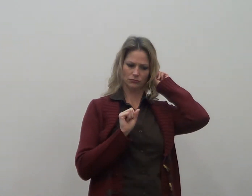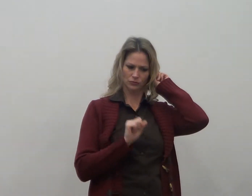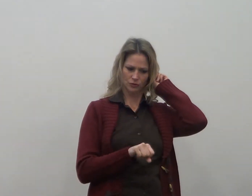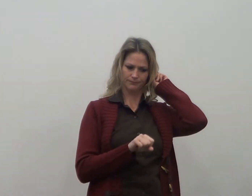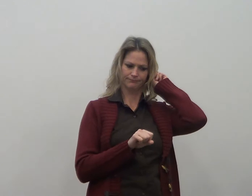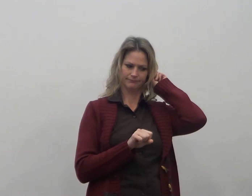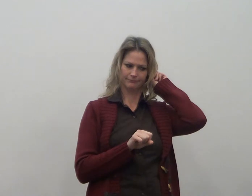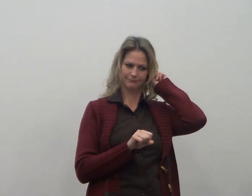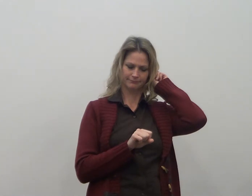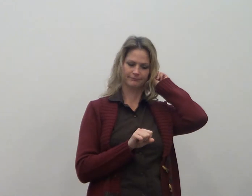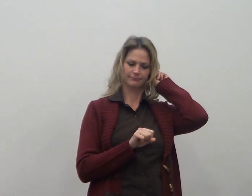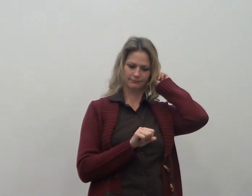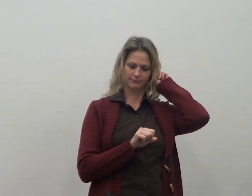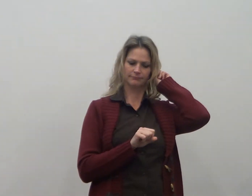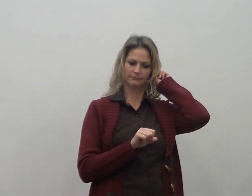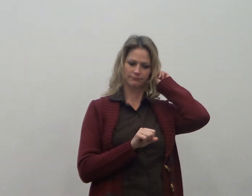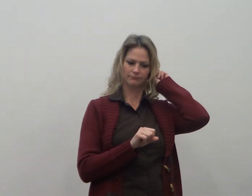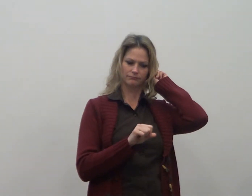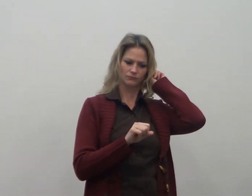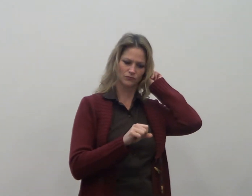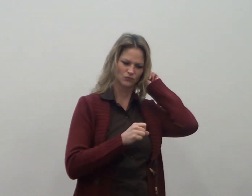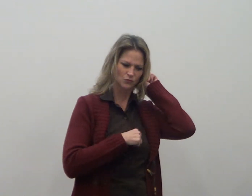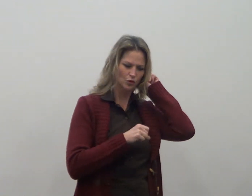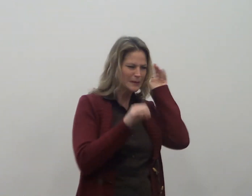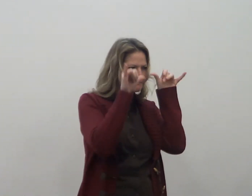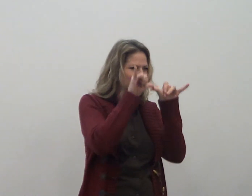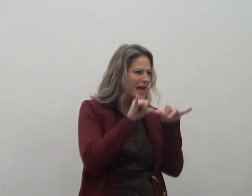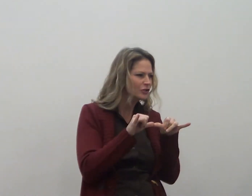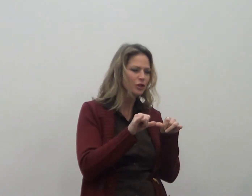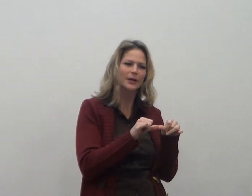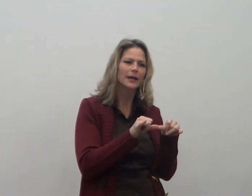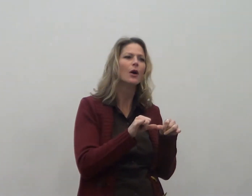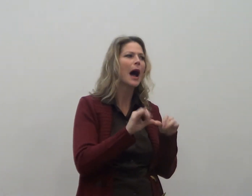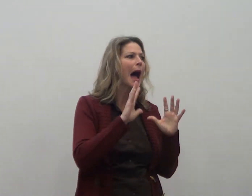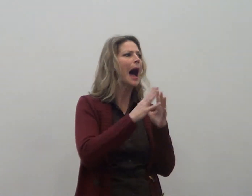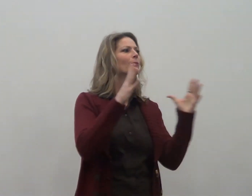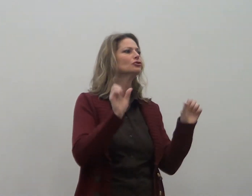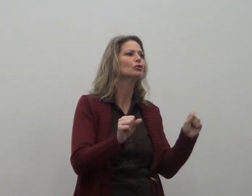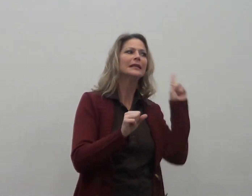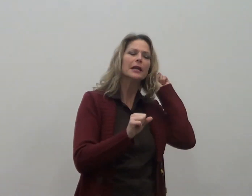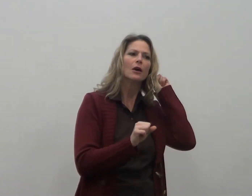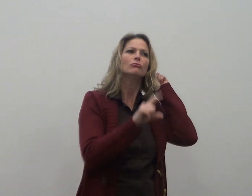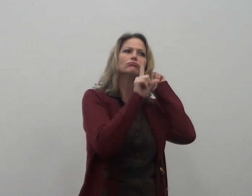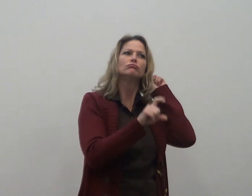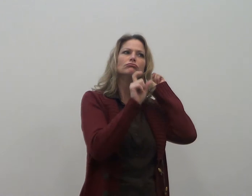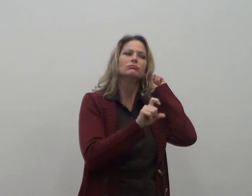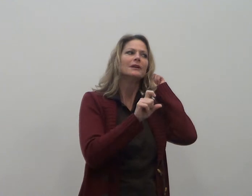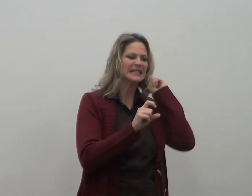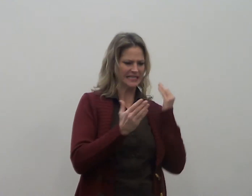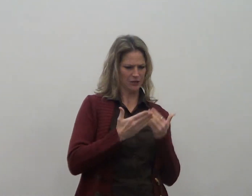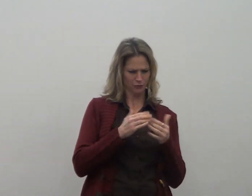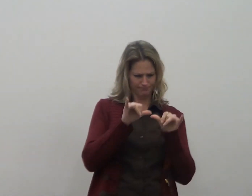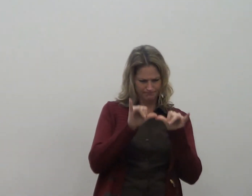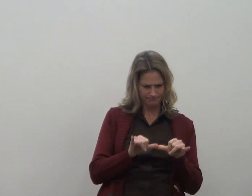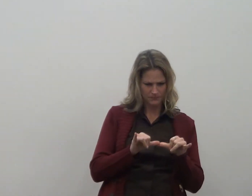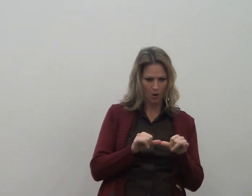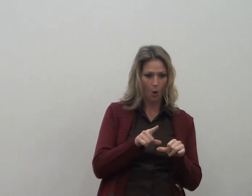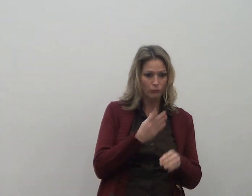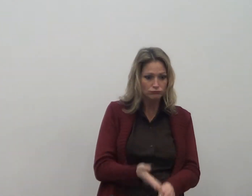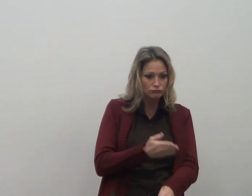hearing. This allowed medical professionals to test their hearing, so it made it easier to know what percentages of loss